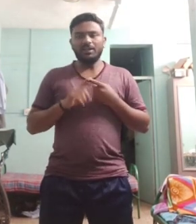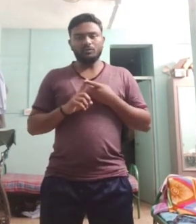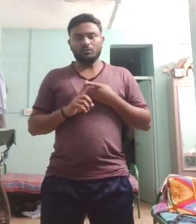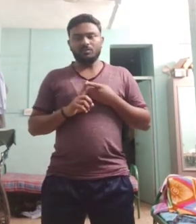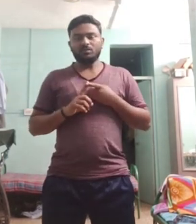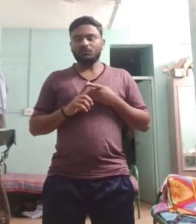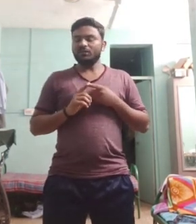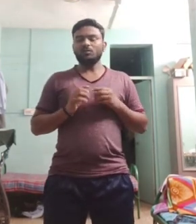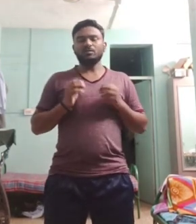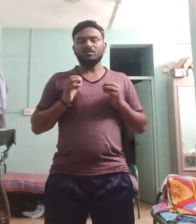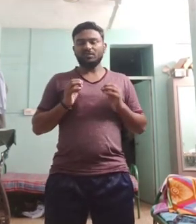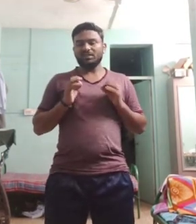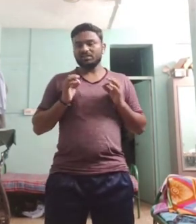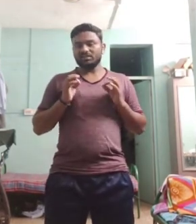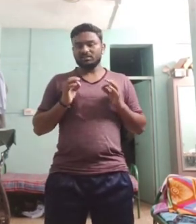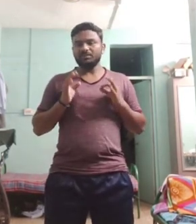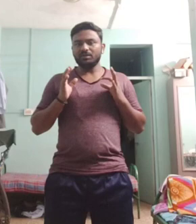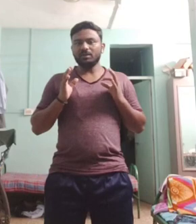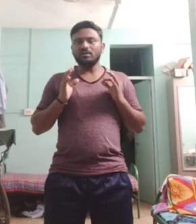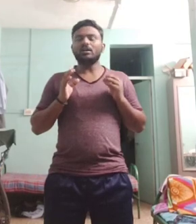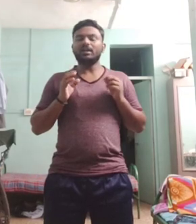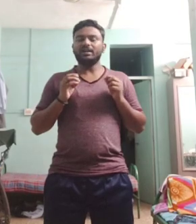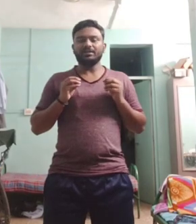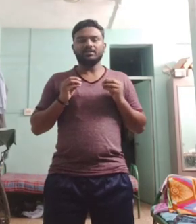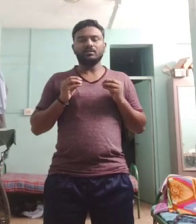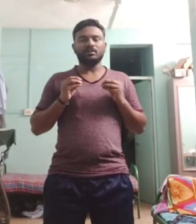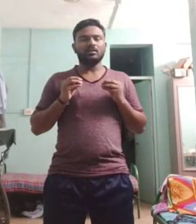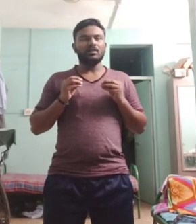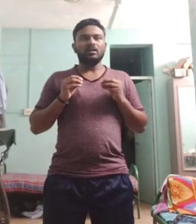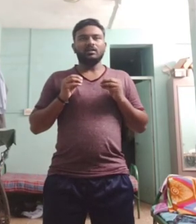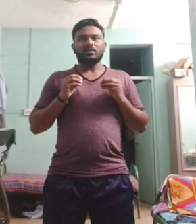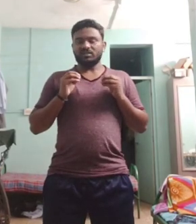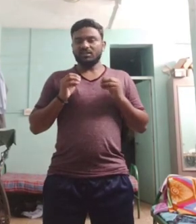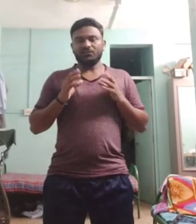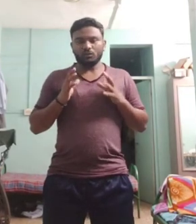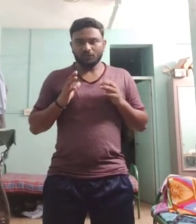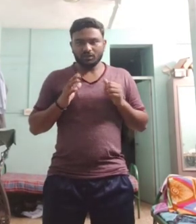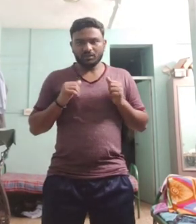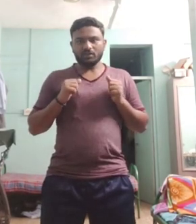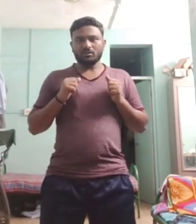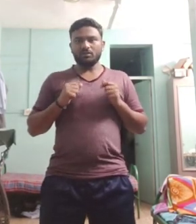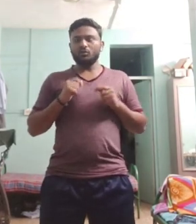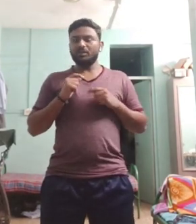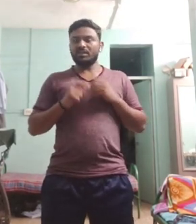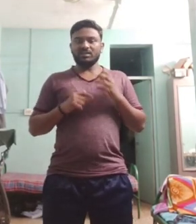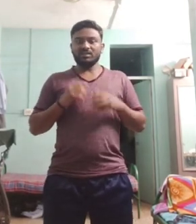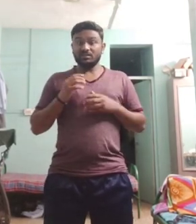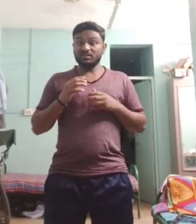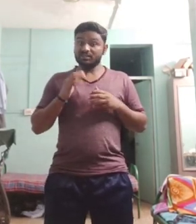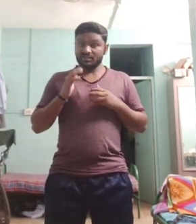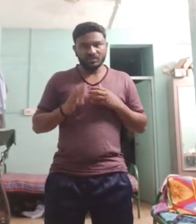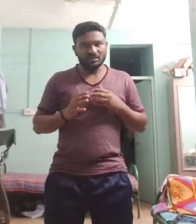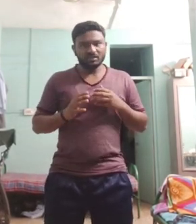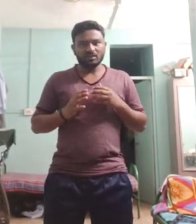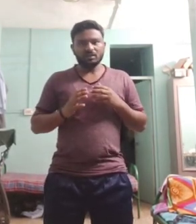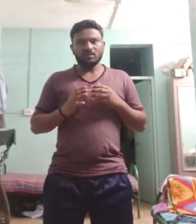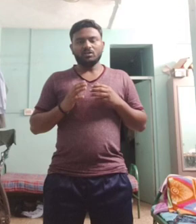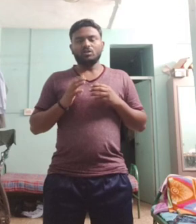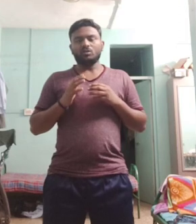loop. While loop is a very simple and straightforward looping conditional statement to